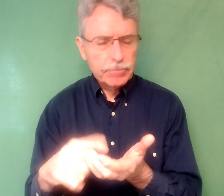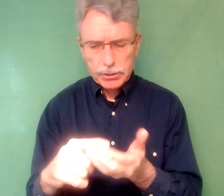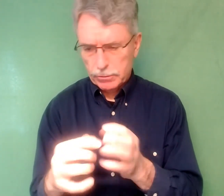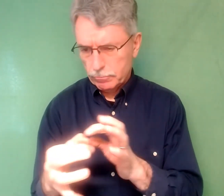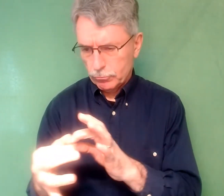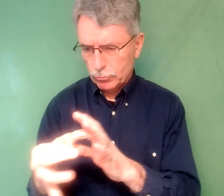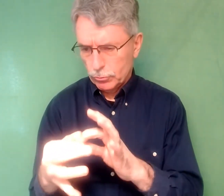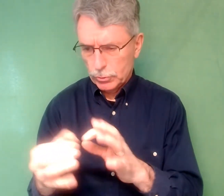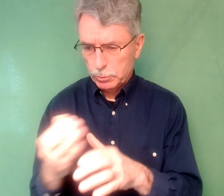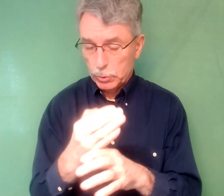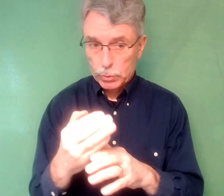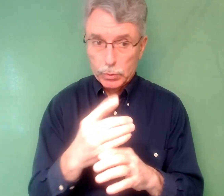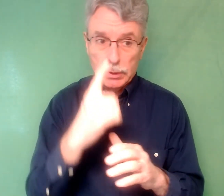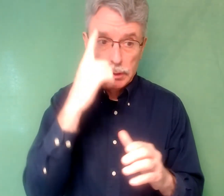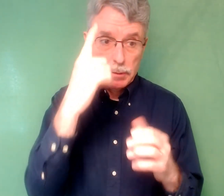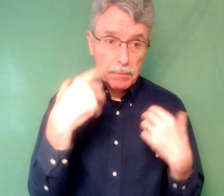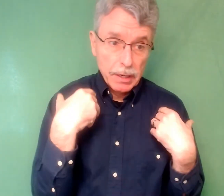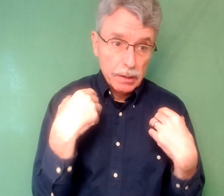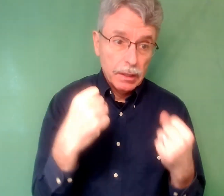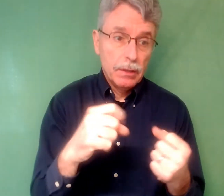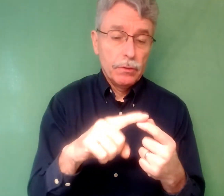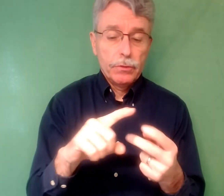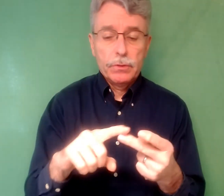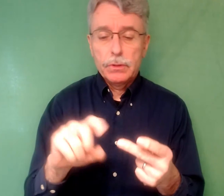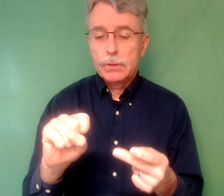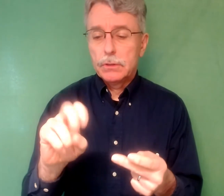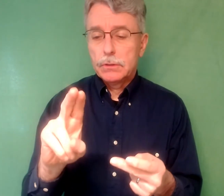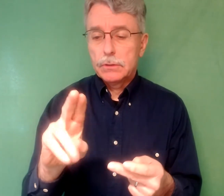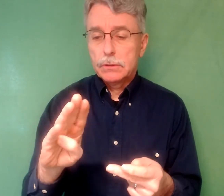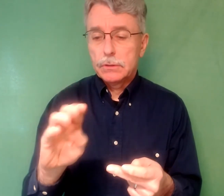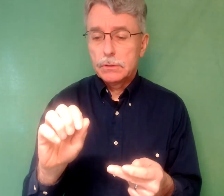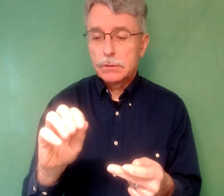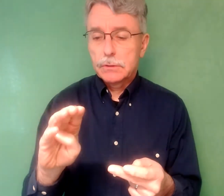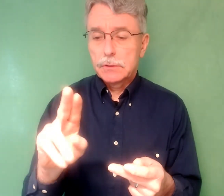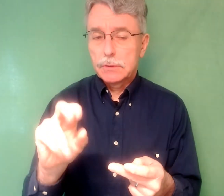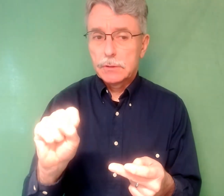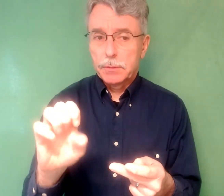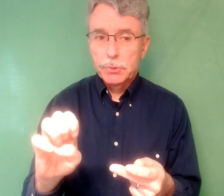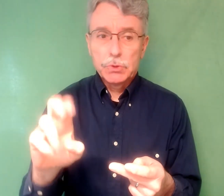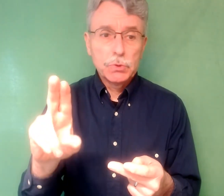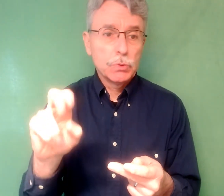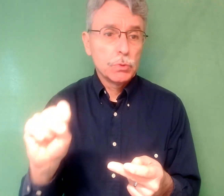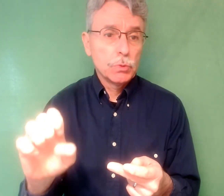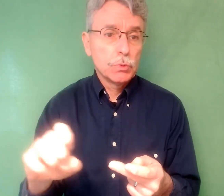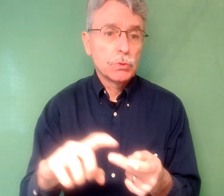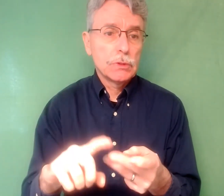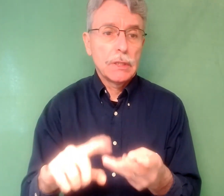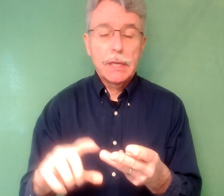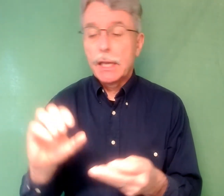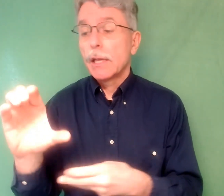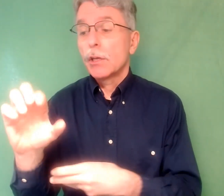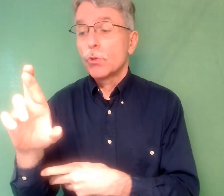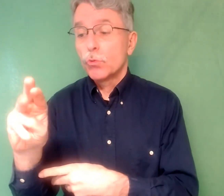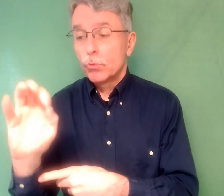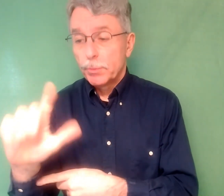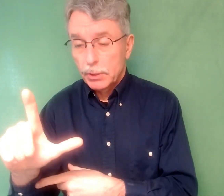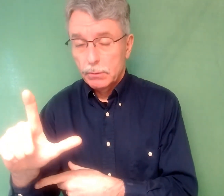who are deaf. The authors include an overview of some of the literature that has been published focusing on substance use and